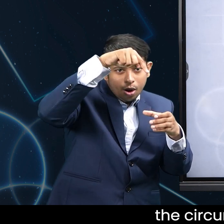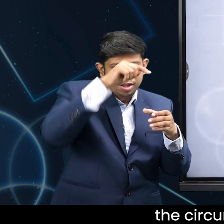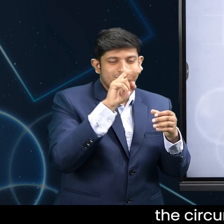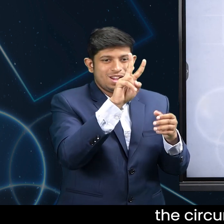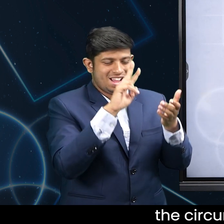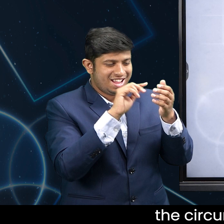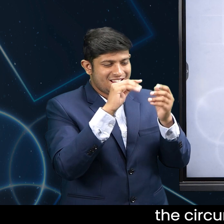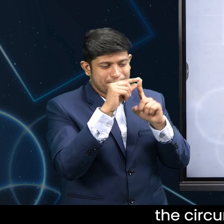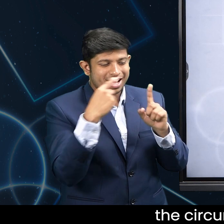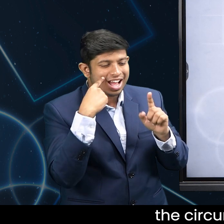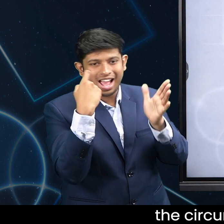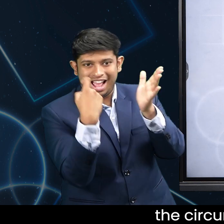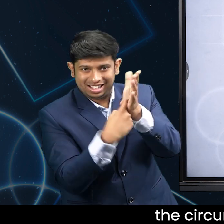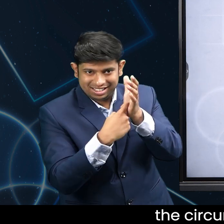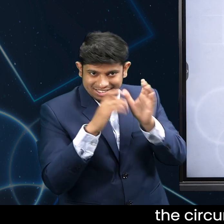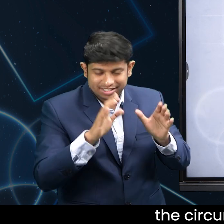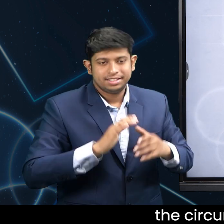r.